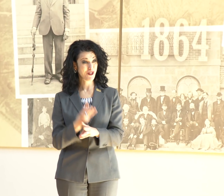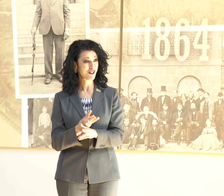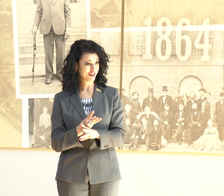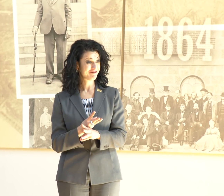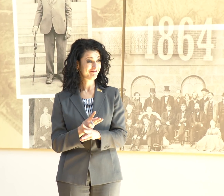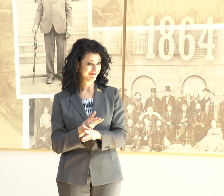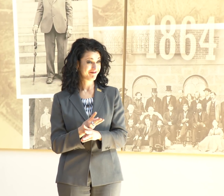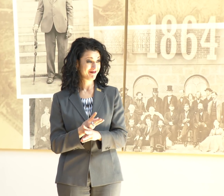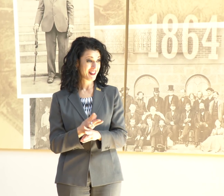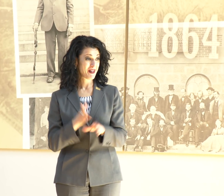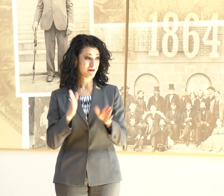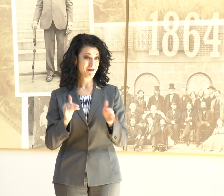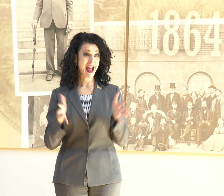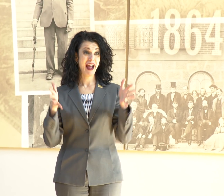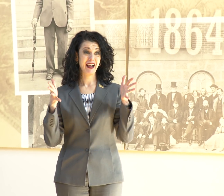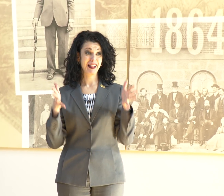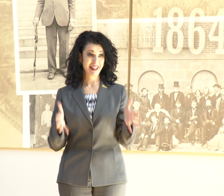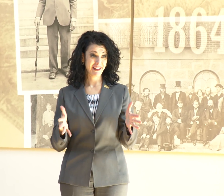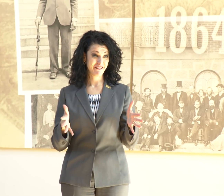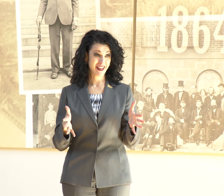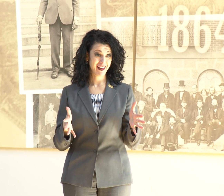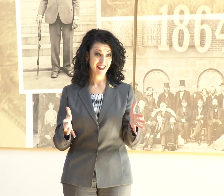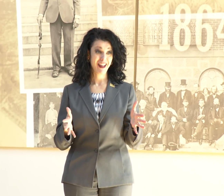He definitely understood his place in the world.